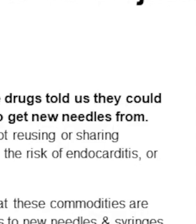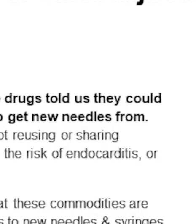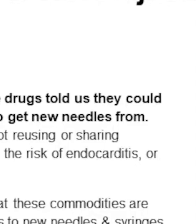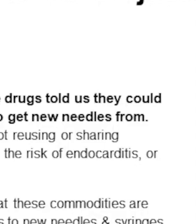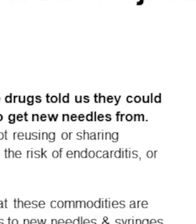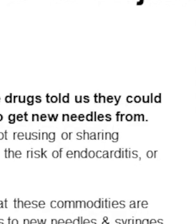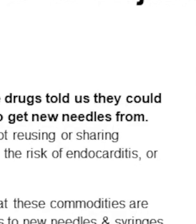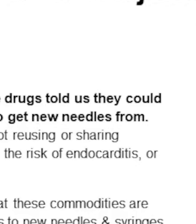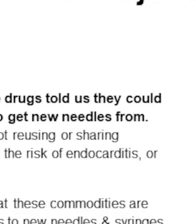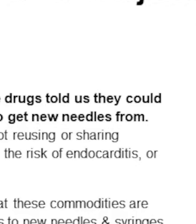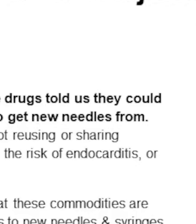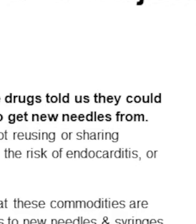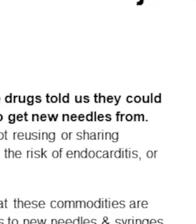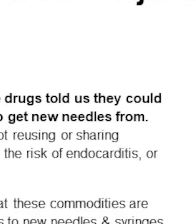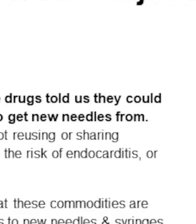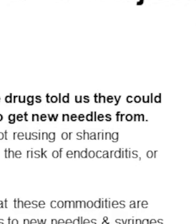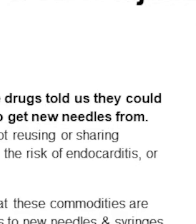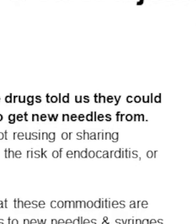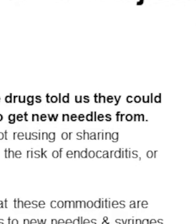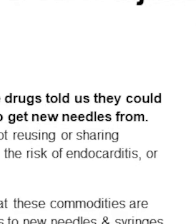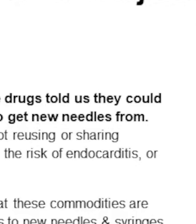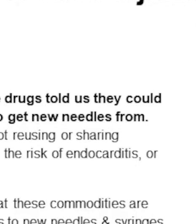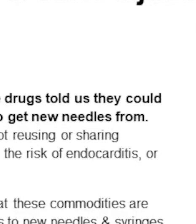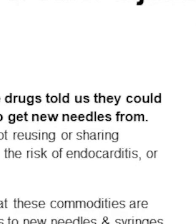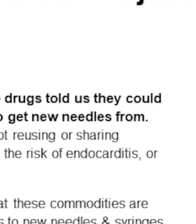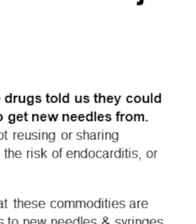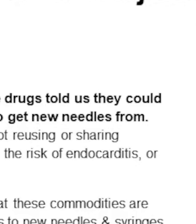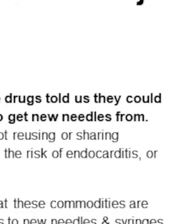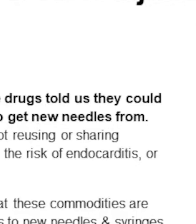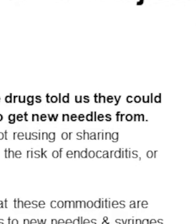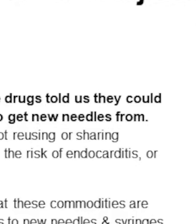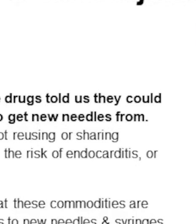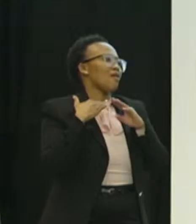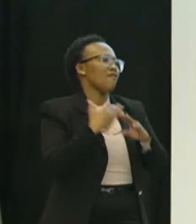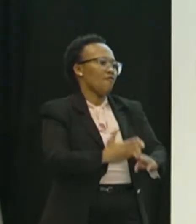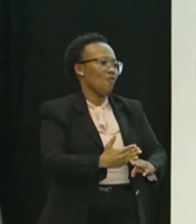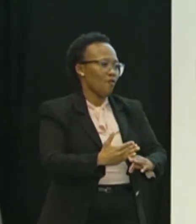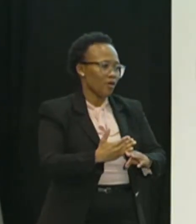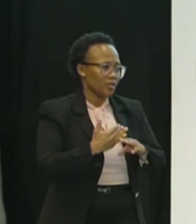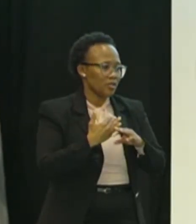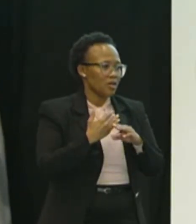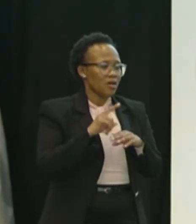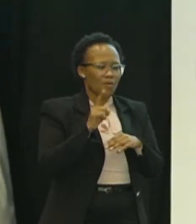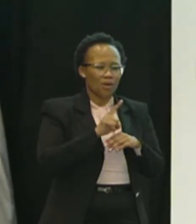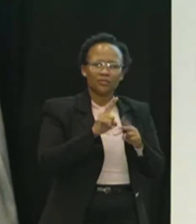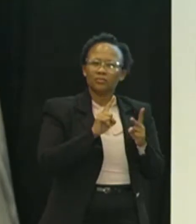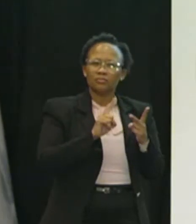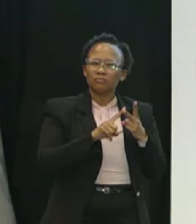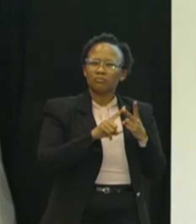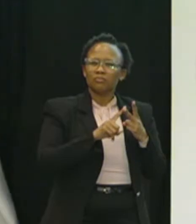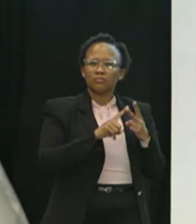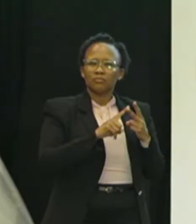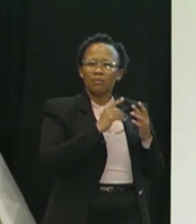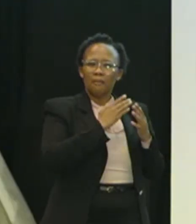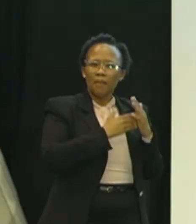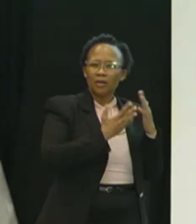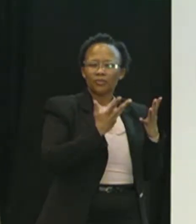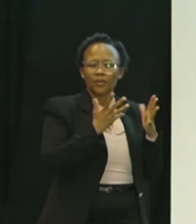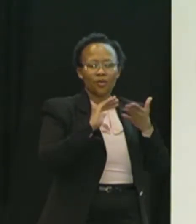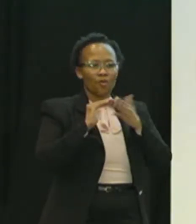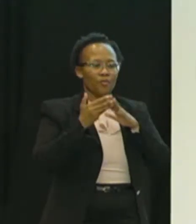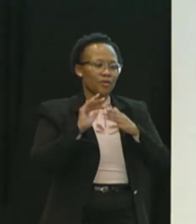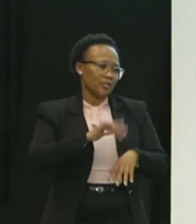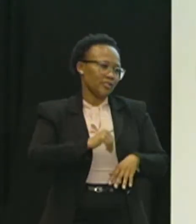needles to ensure that we can avoid litter in our parks and in our communities. And